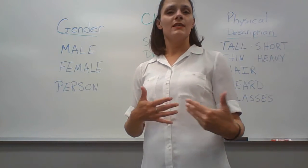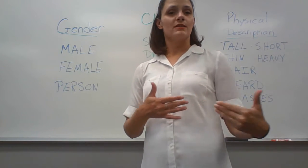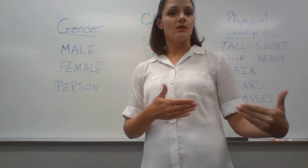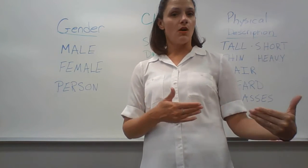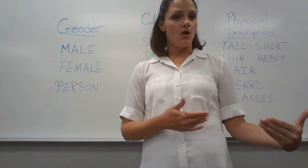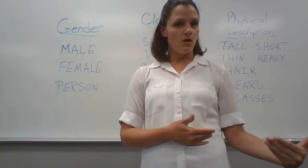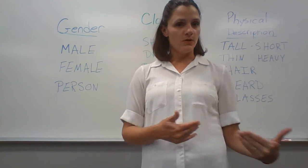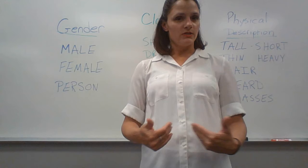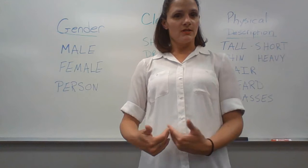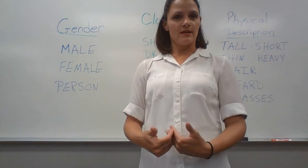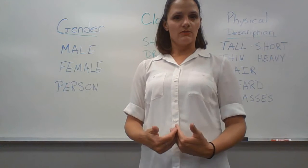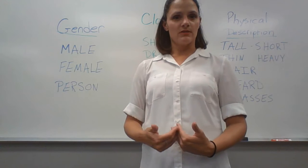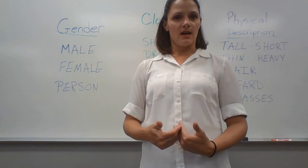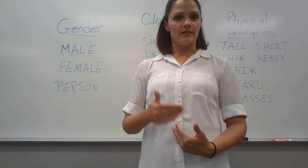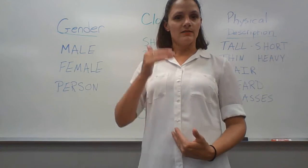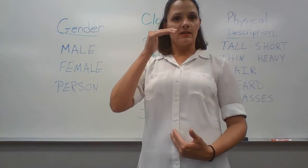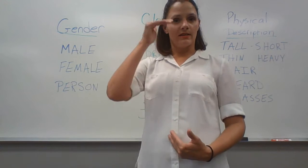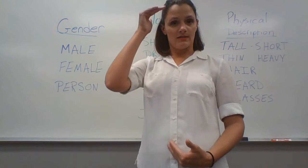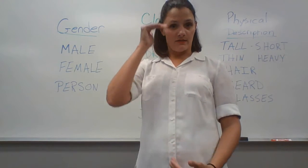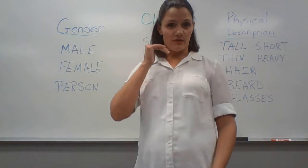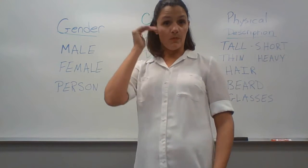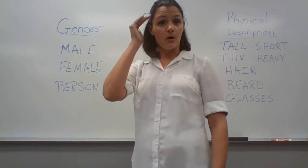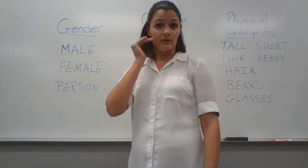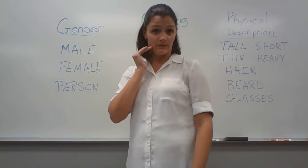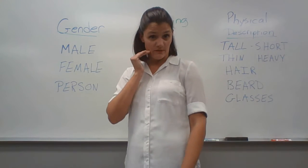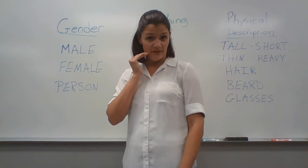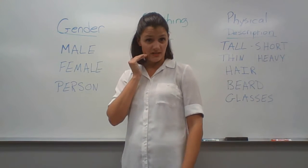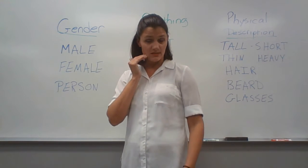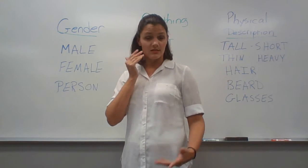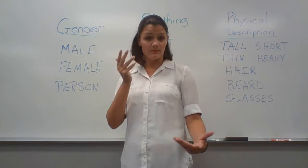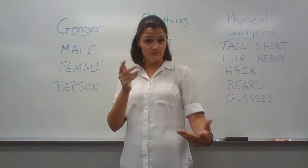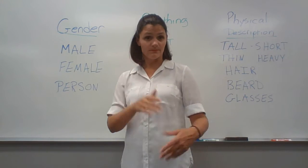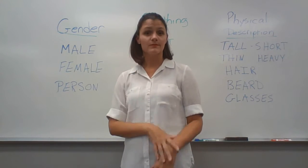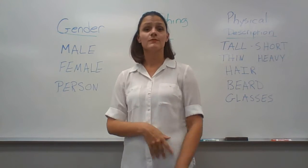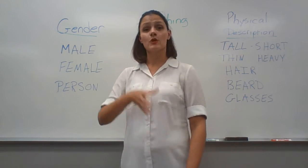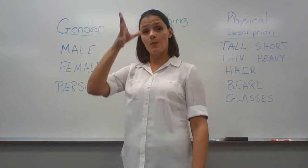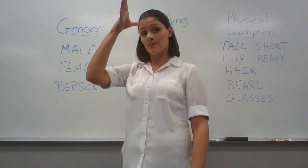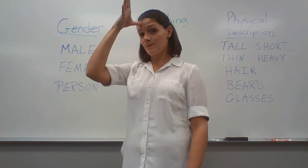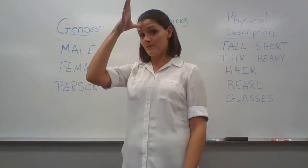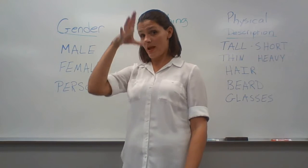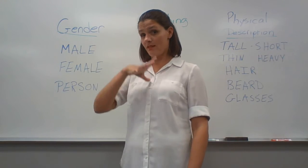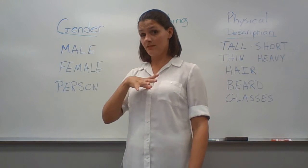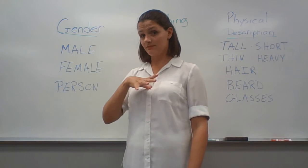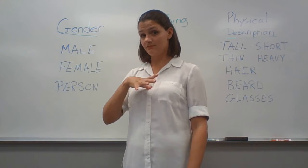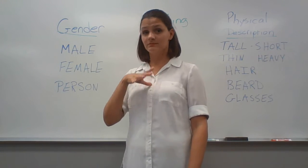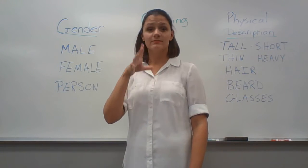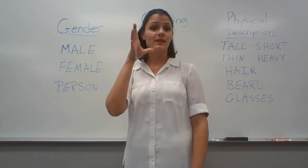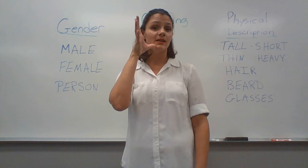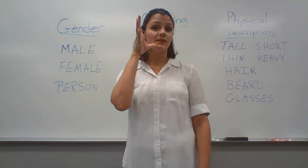it's almost identical signs in a different part of the face. So, male,